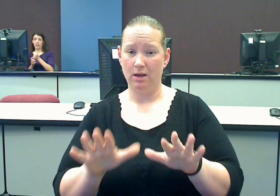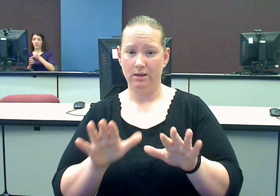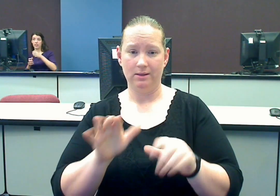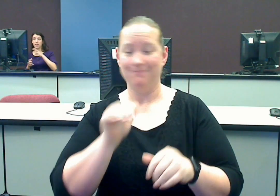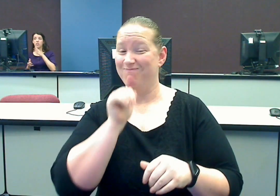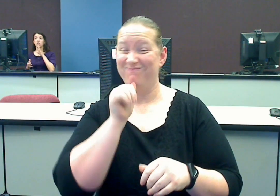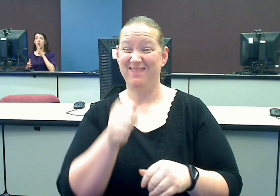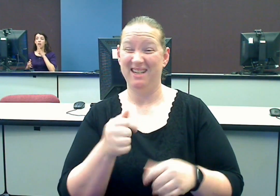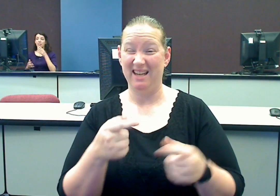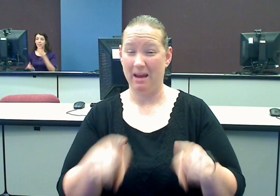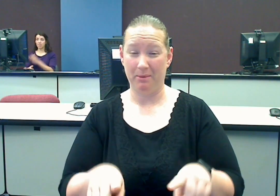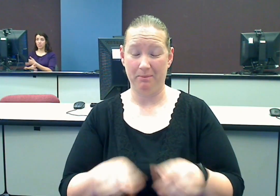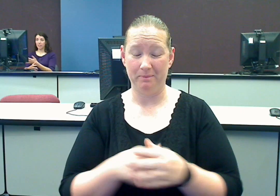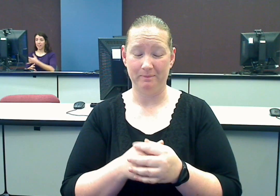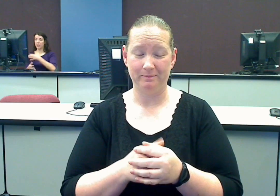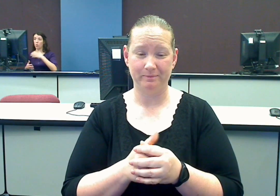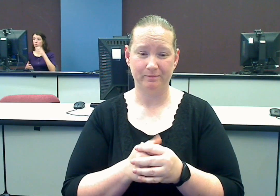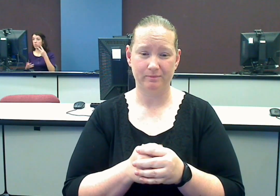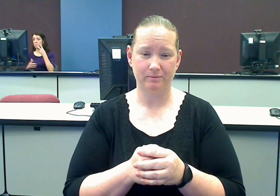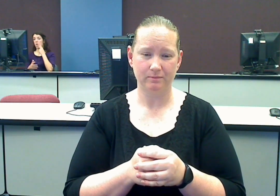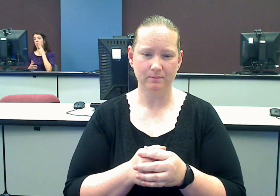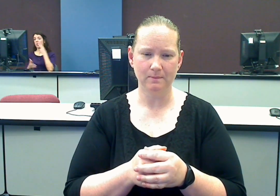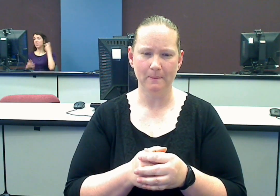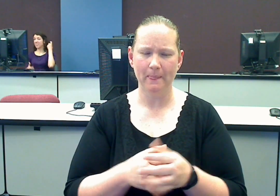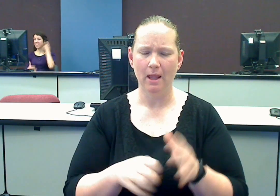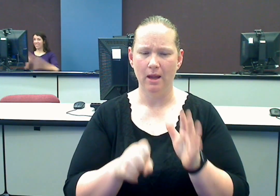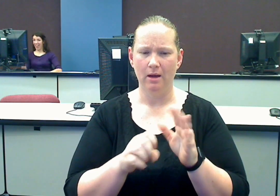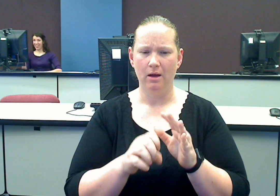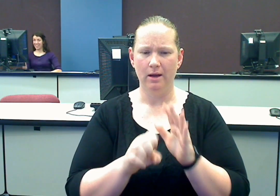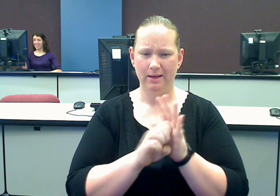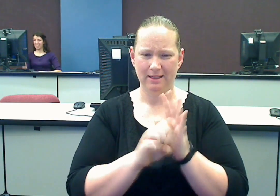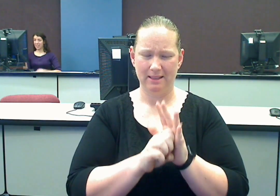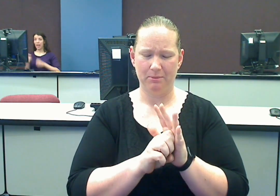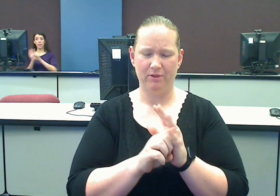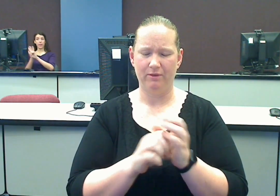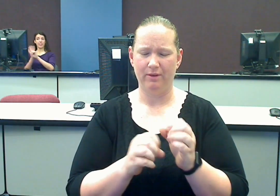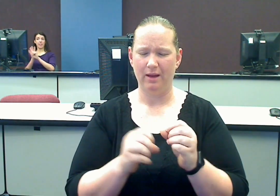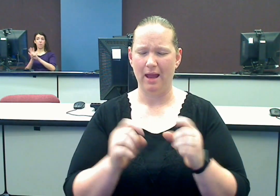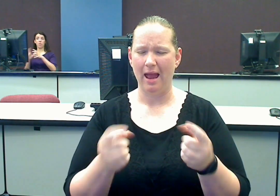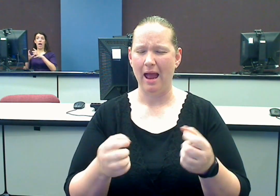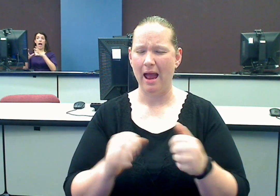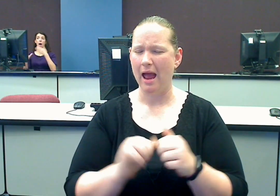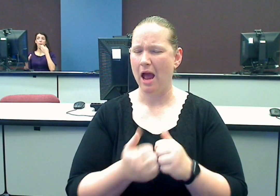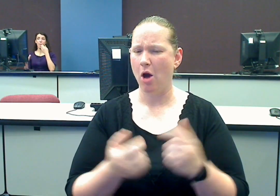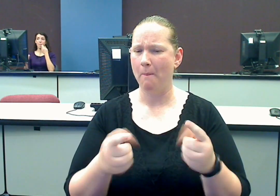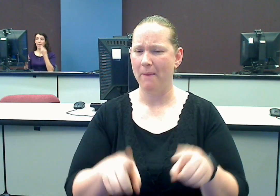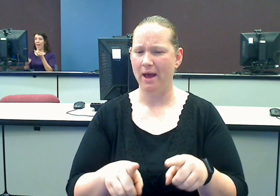fines. An example of how bad it did get without government